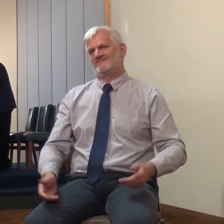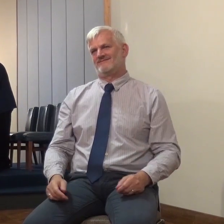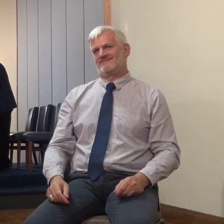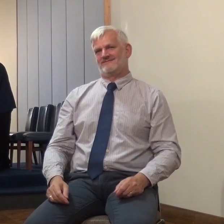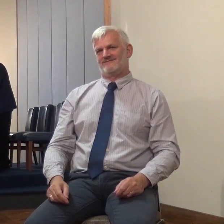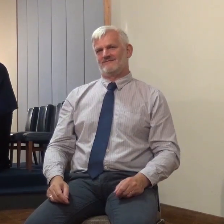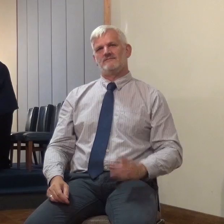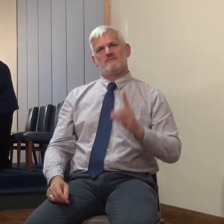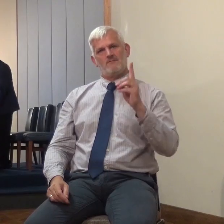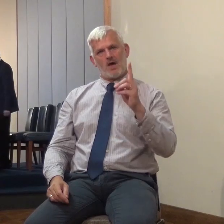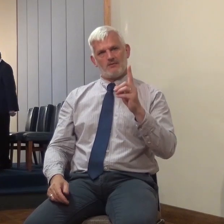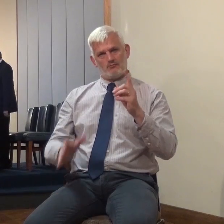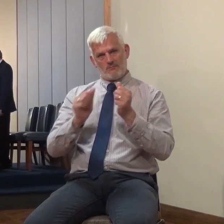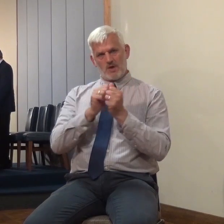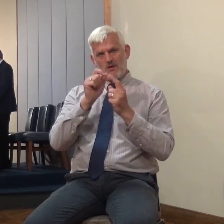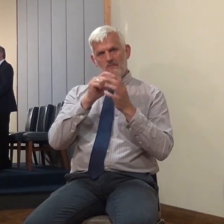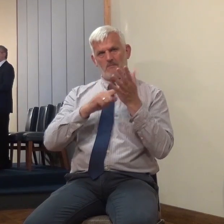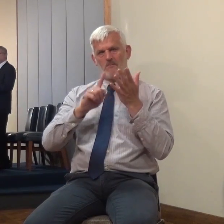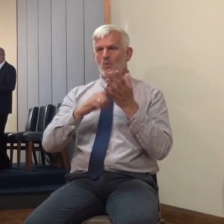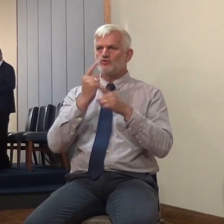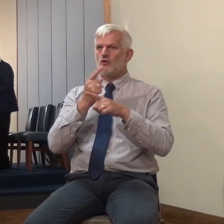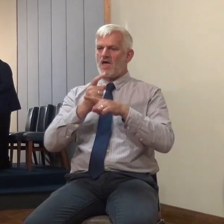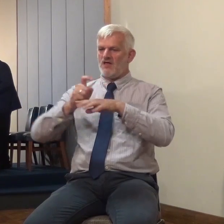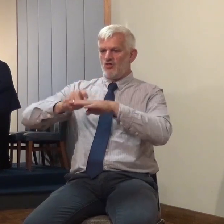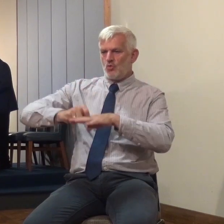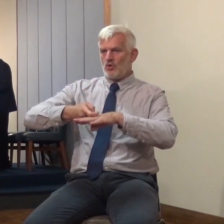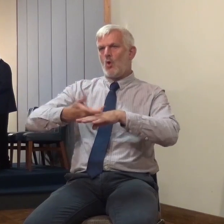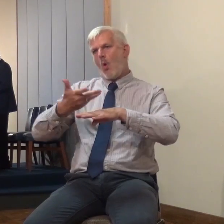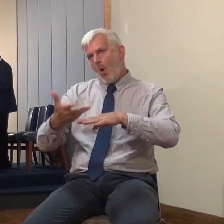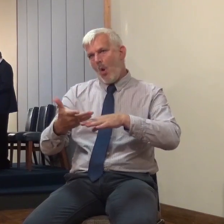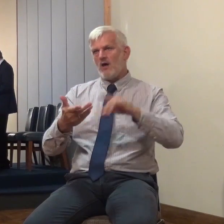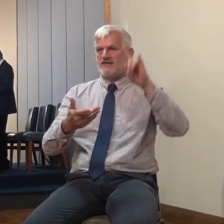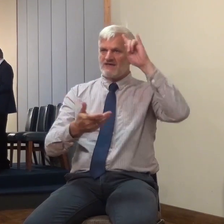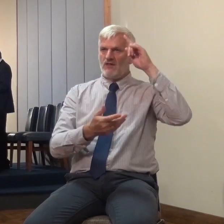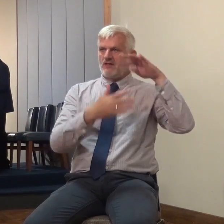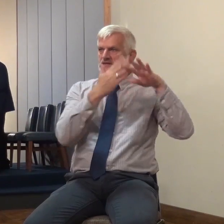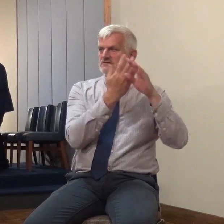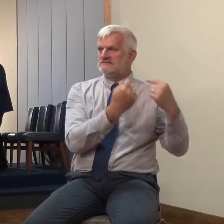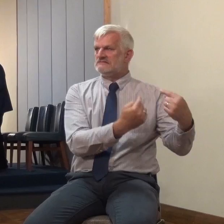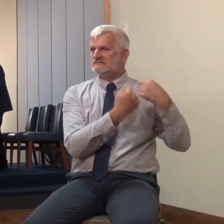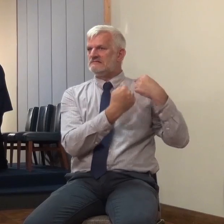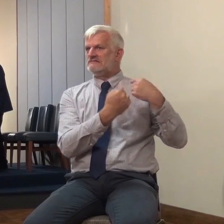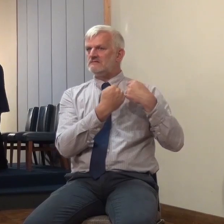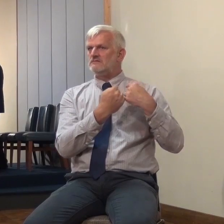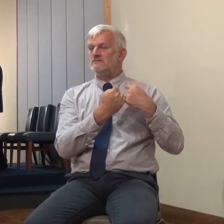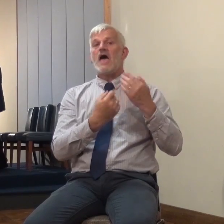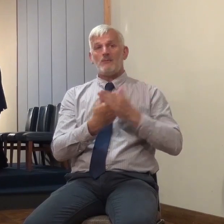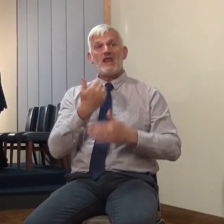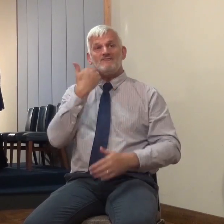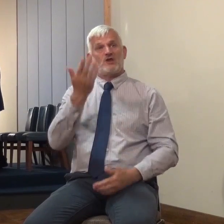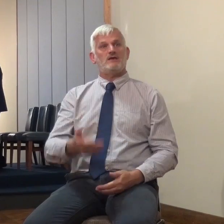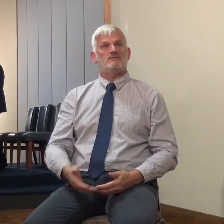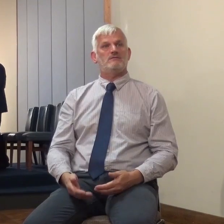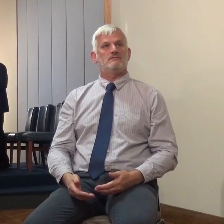And the devil does try to employ our more everyday trials to put negative thoughts in our minds, such as to make